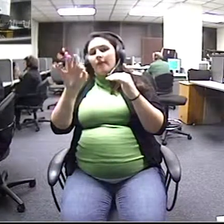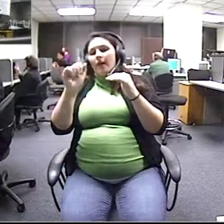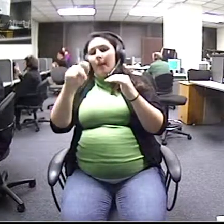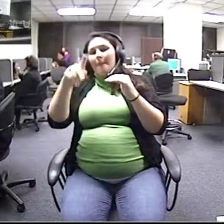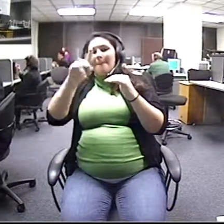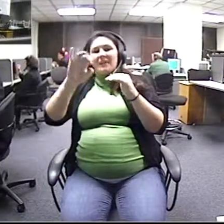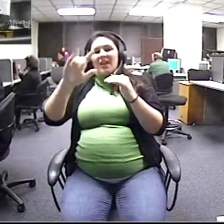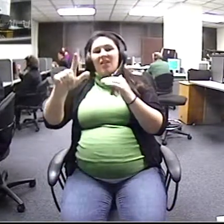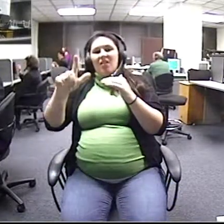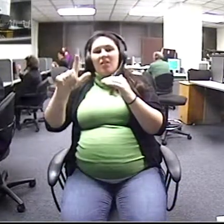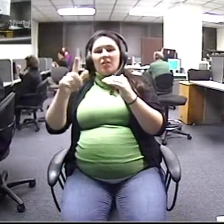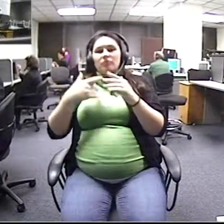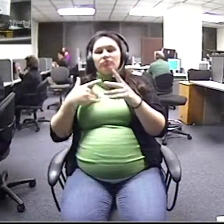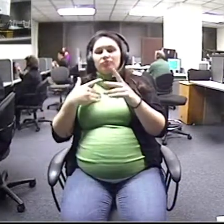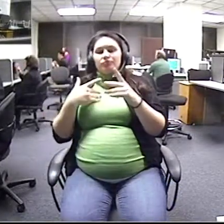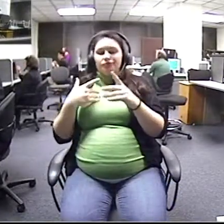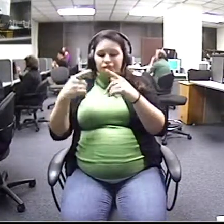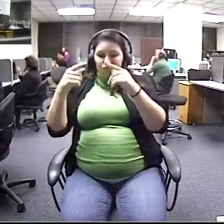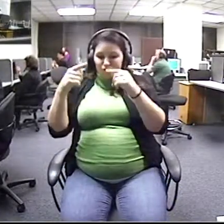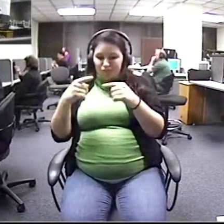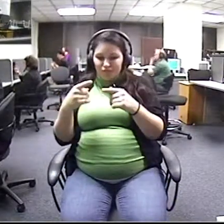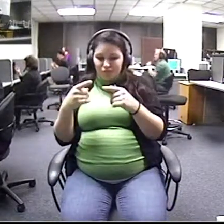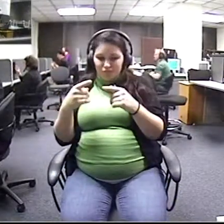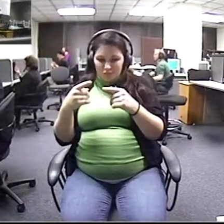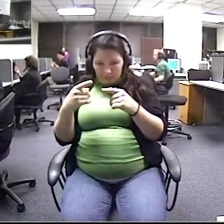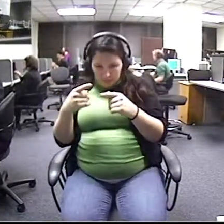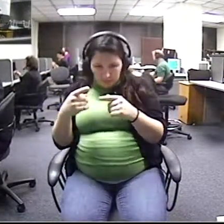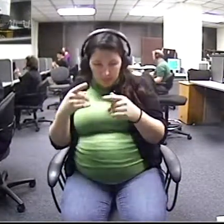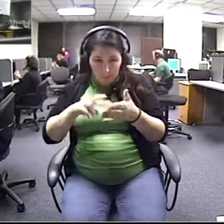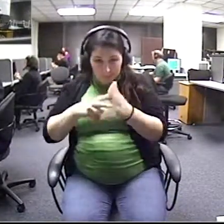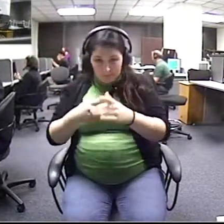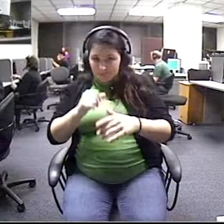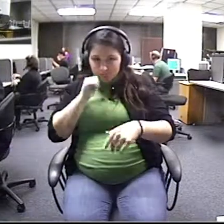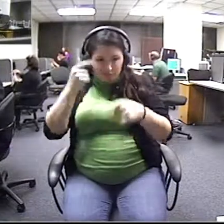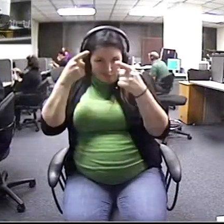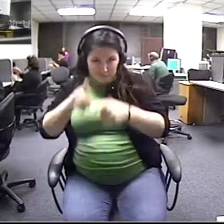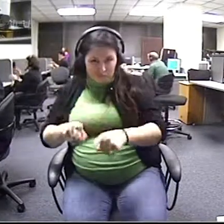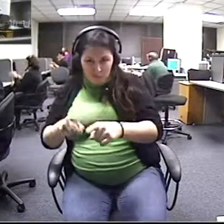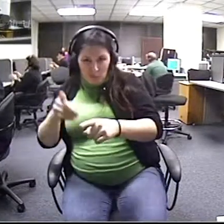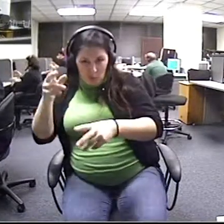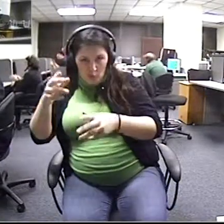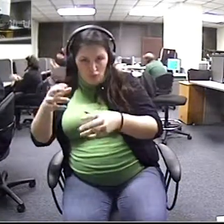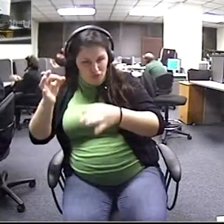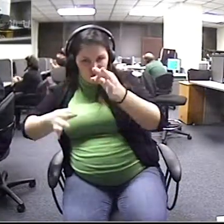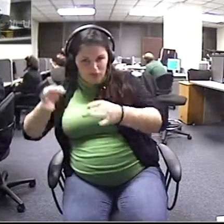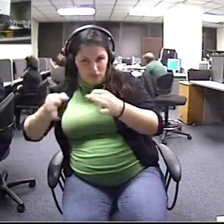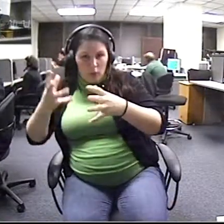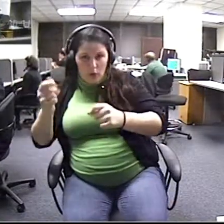are 94, and then several other types of special courts.